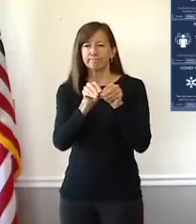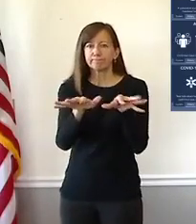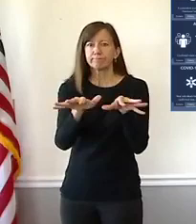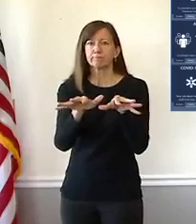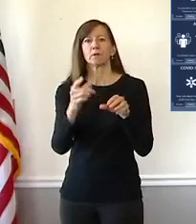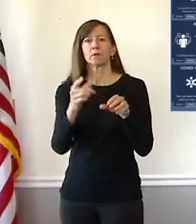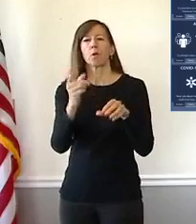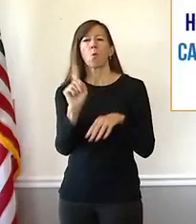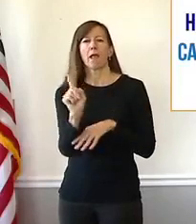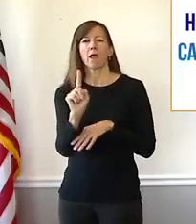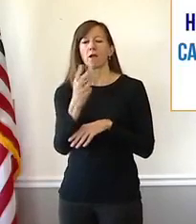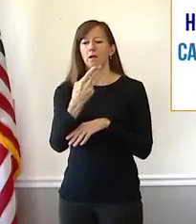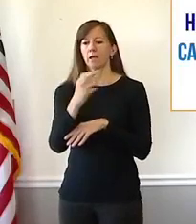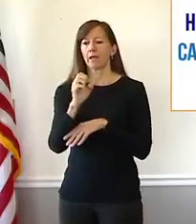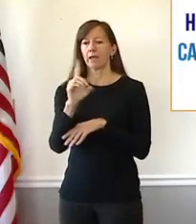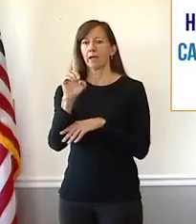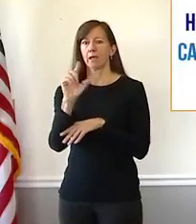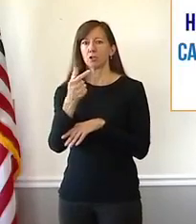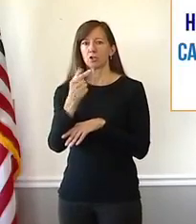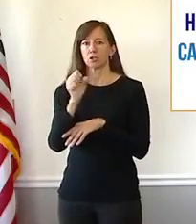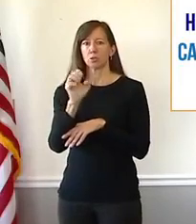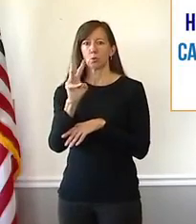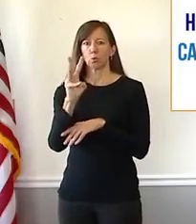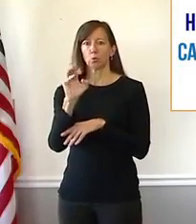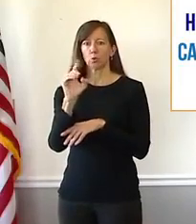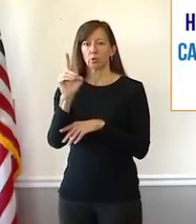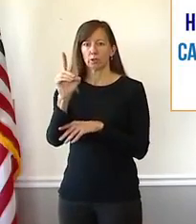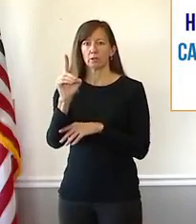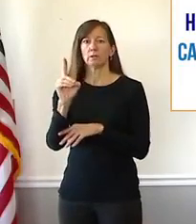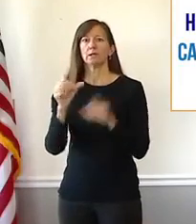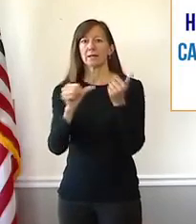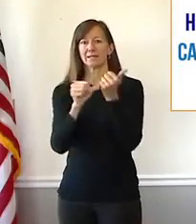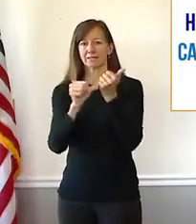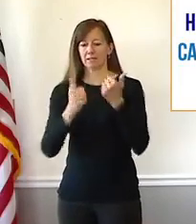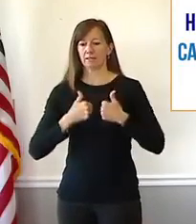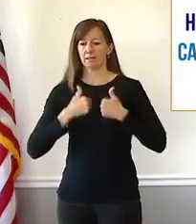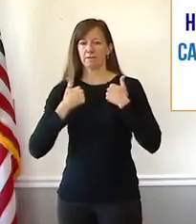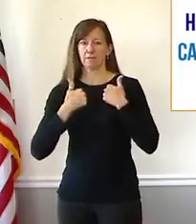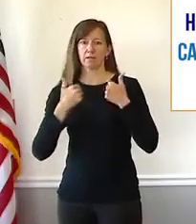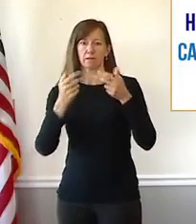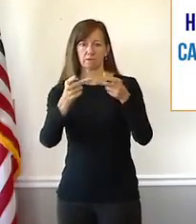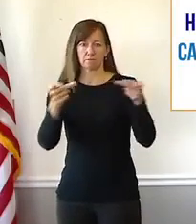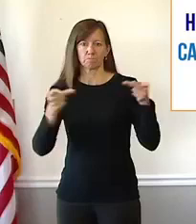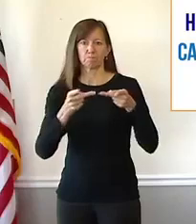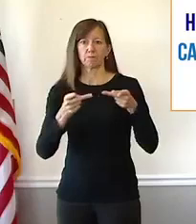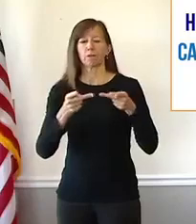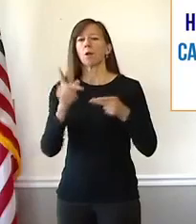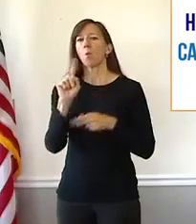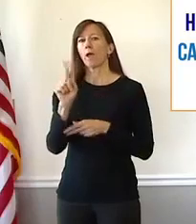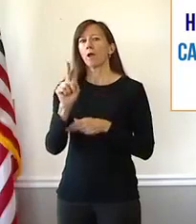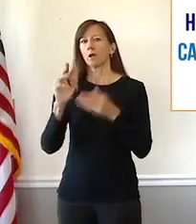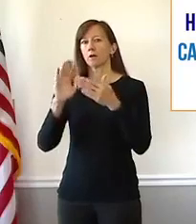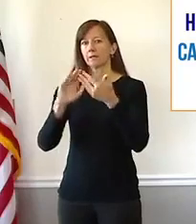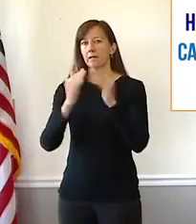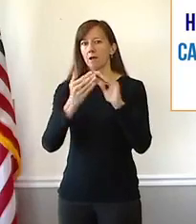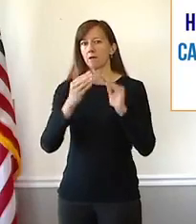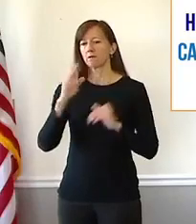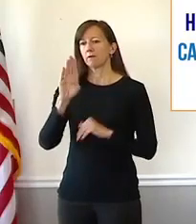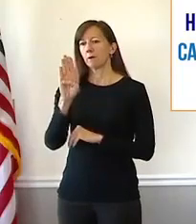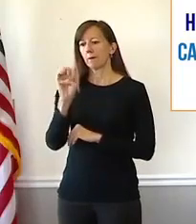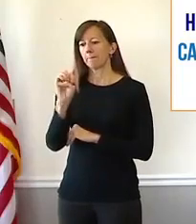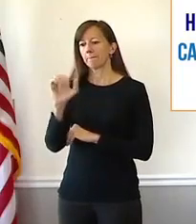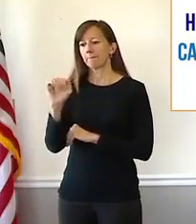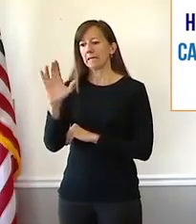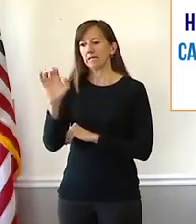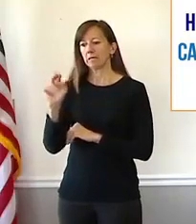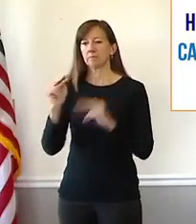Hedgewood Assisted Living Facility in the city of Beacon. To update you, we are currently aware